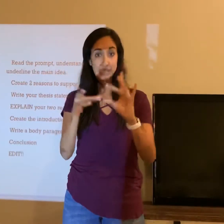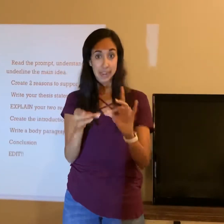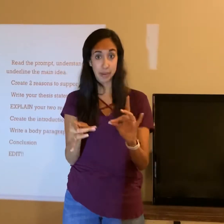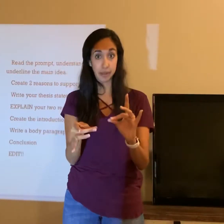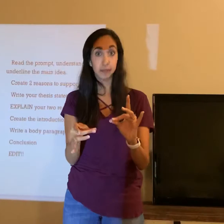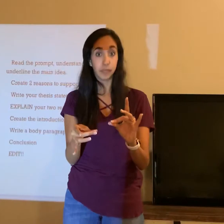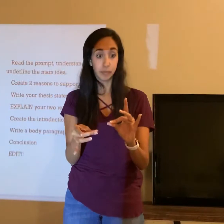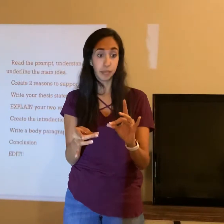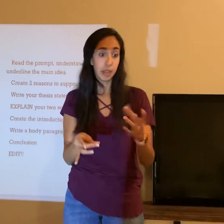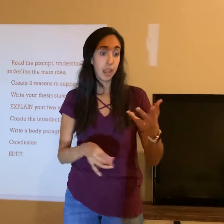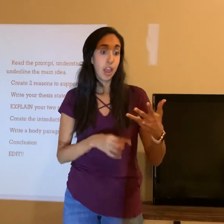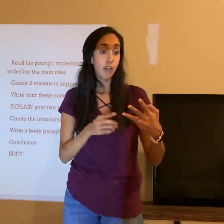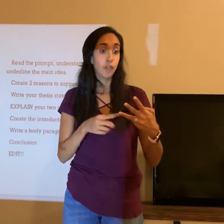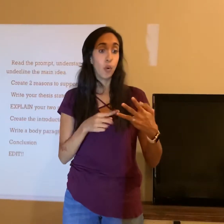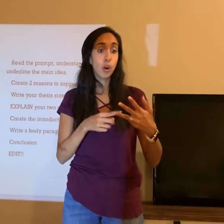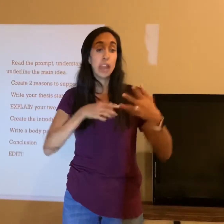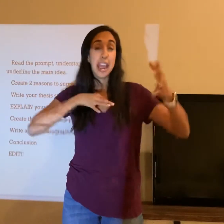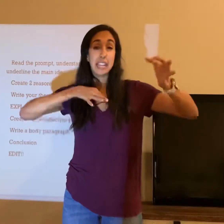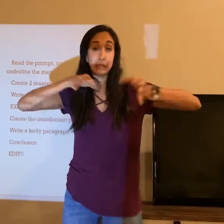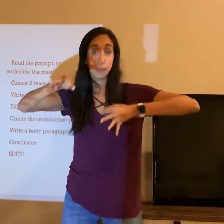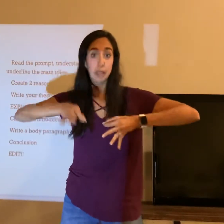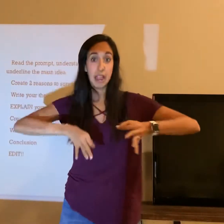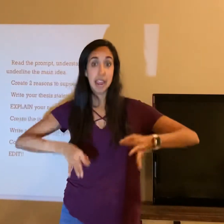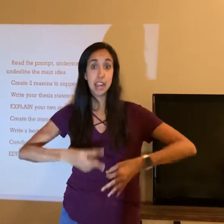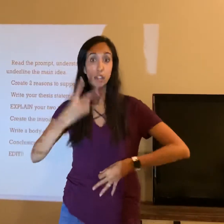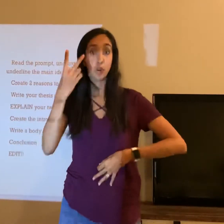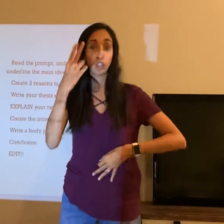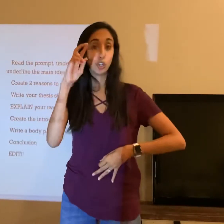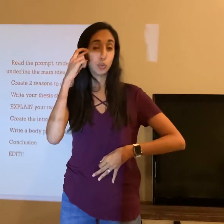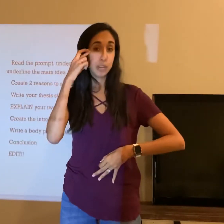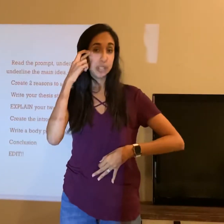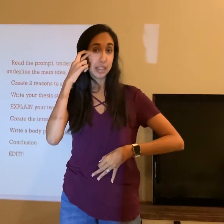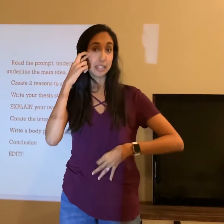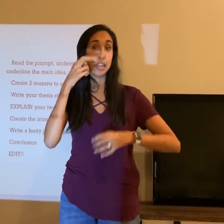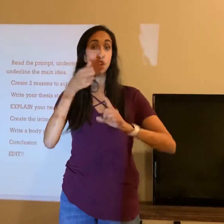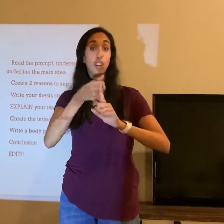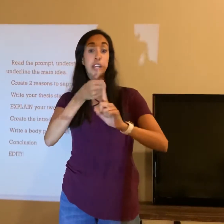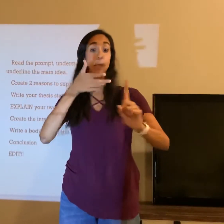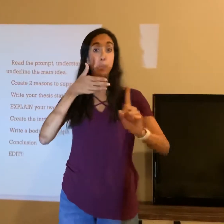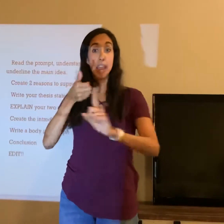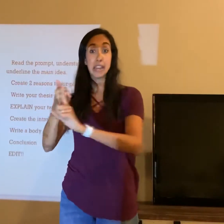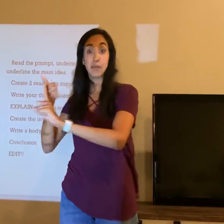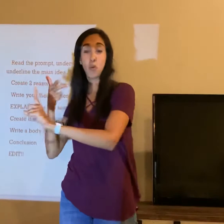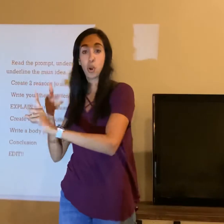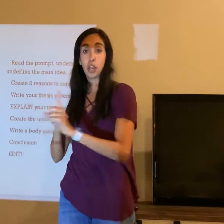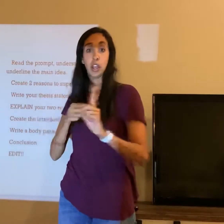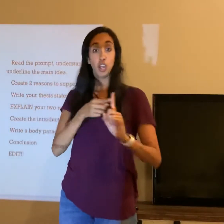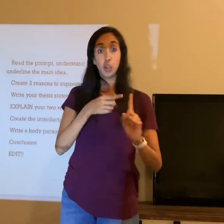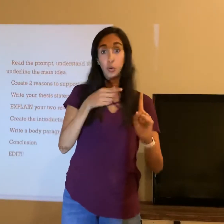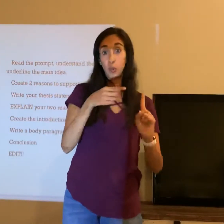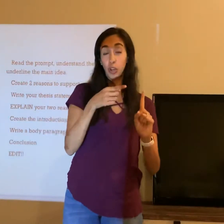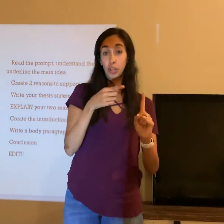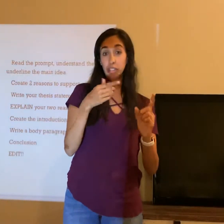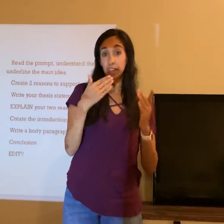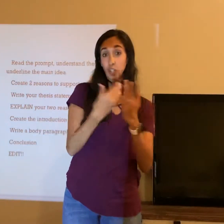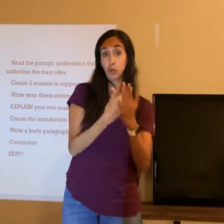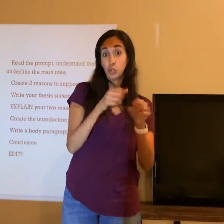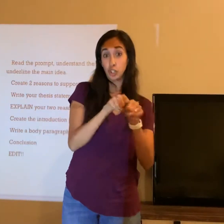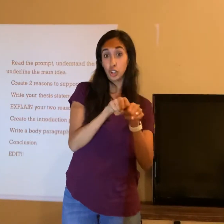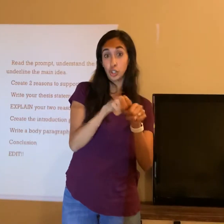statement. 4, explain your 2 reasons. You're gonna expand more. You will need new shoes